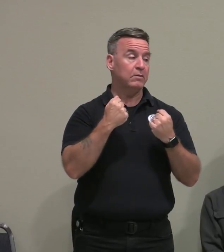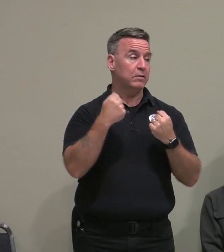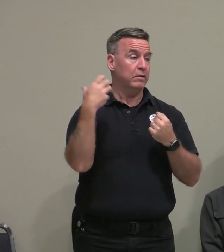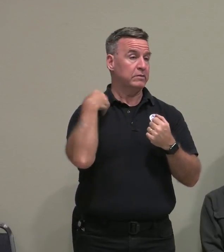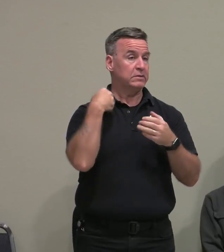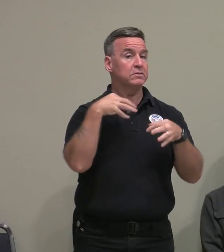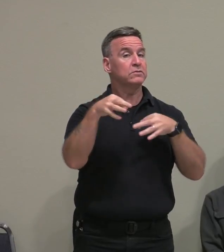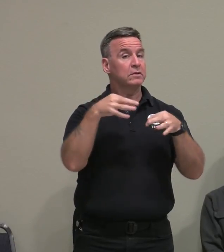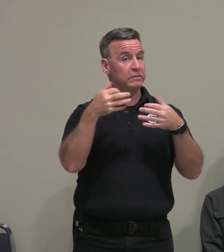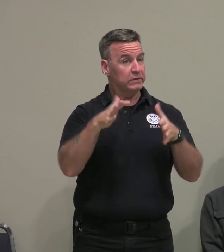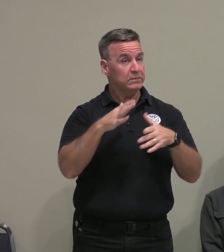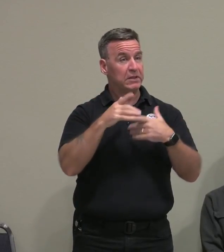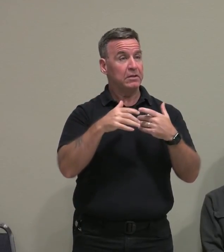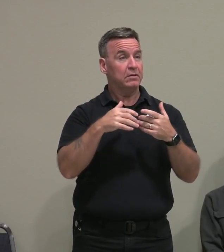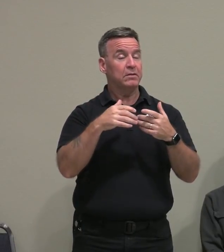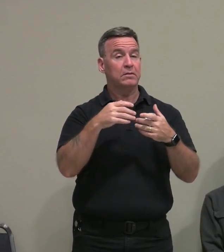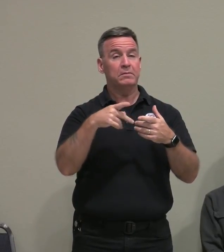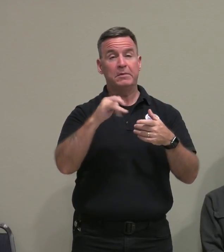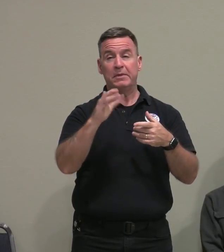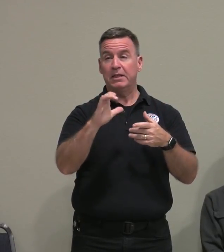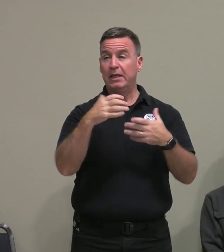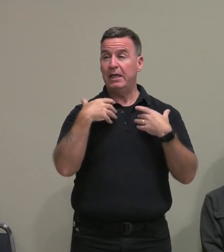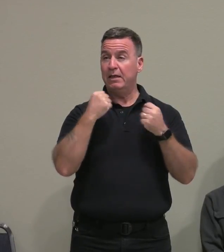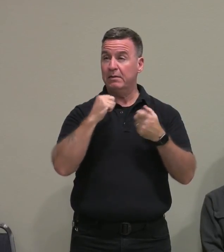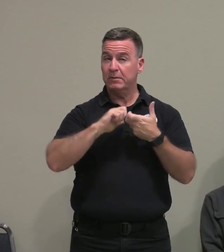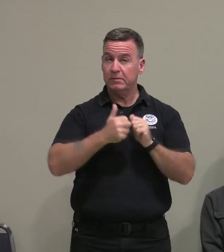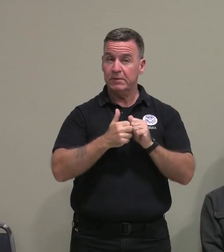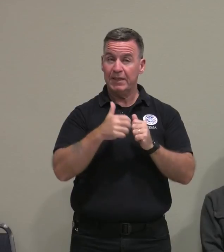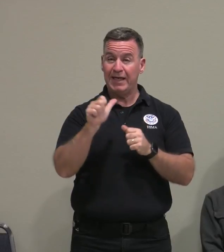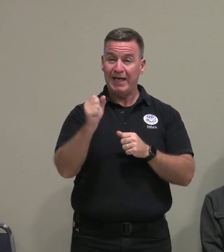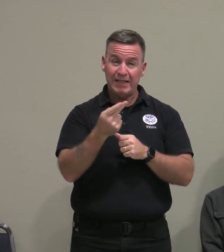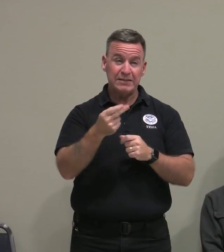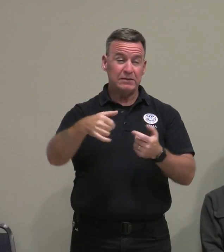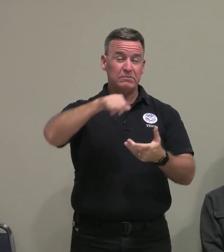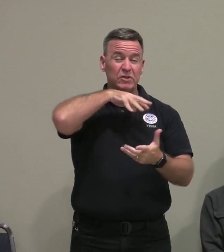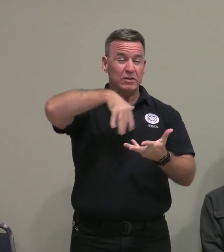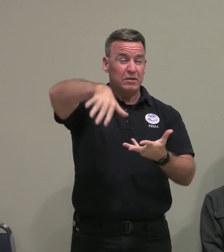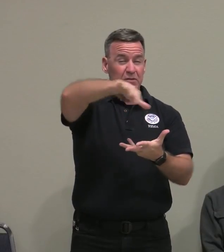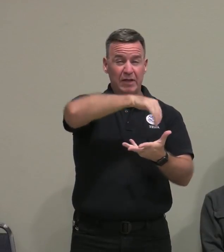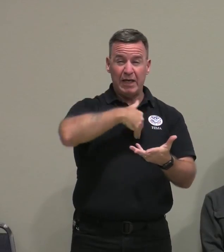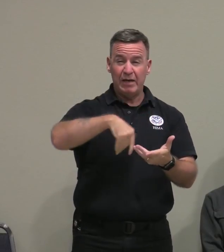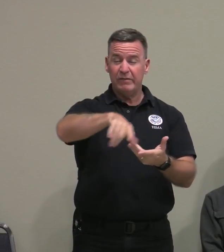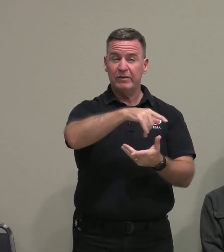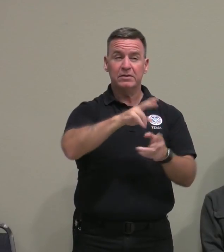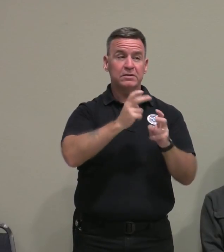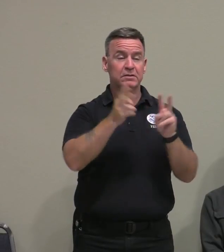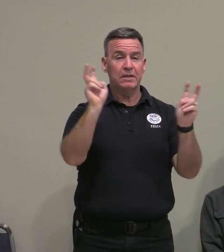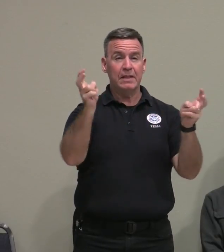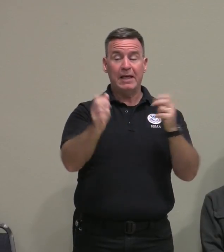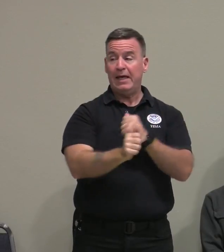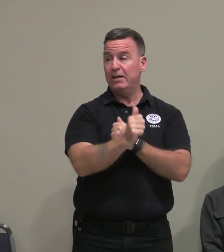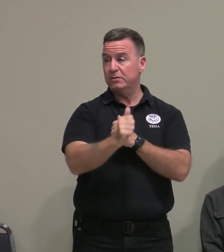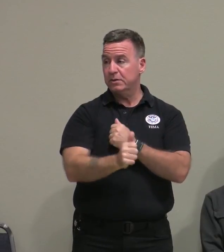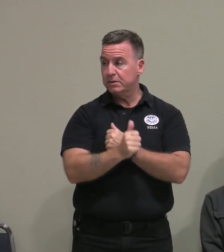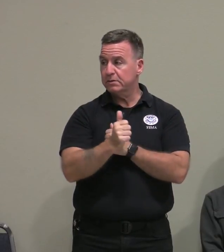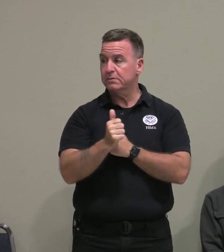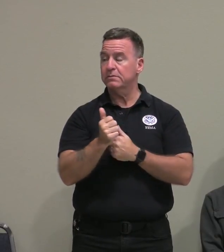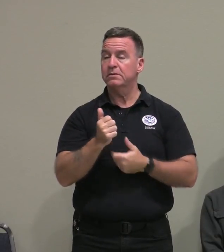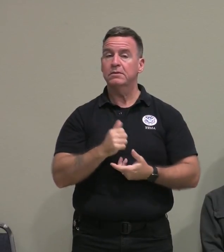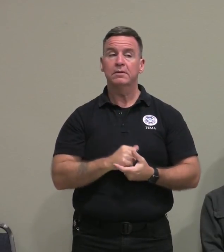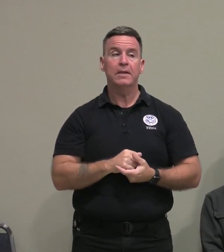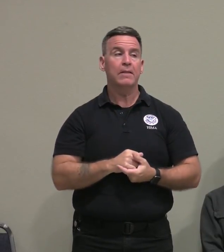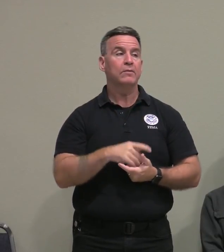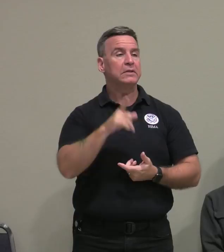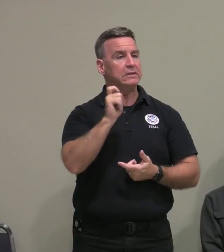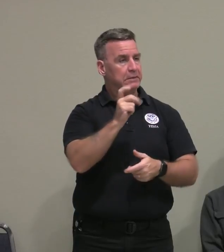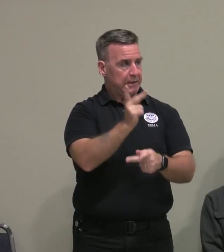described those as far as public health issues. The ash and debris that we have there is considered hazardous. And